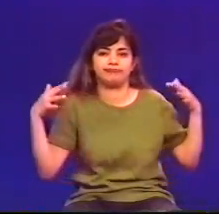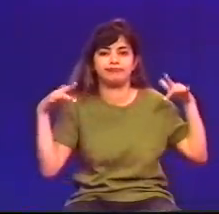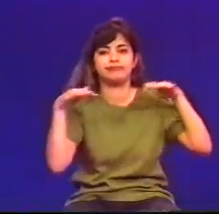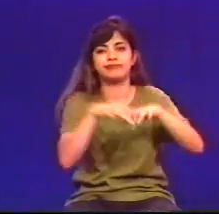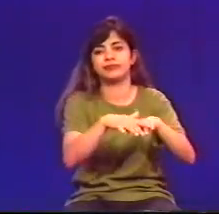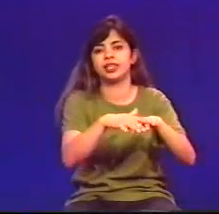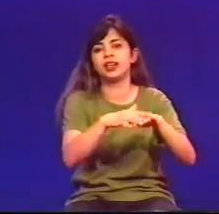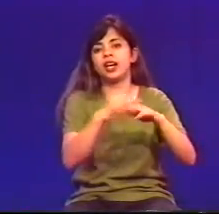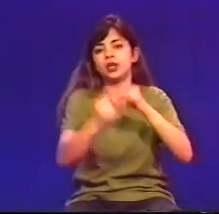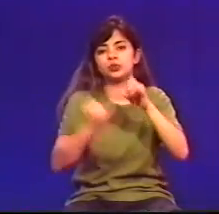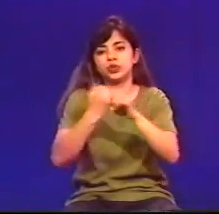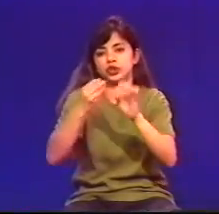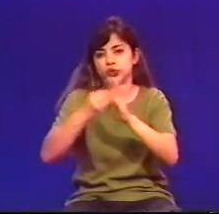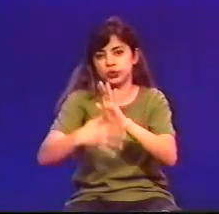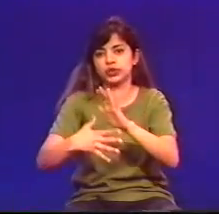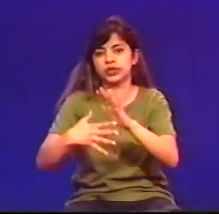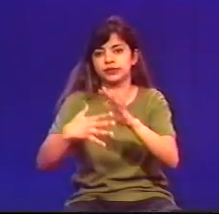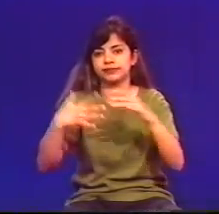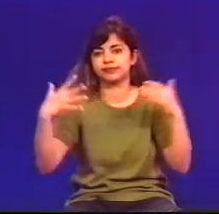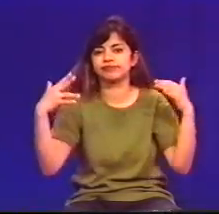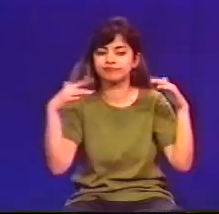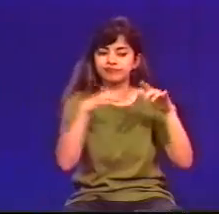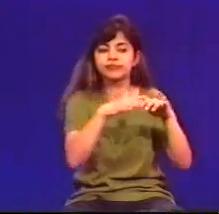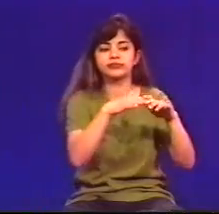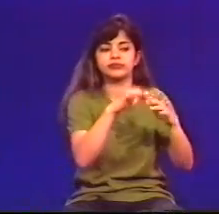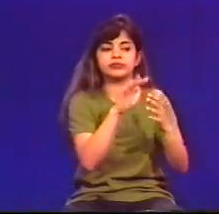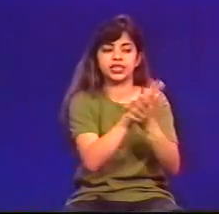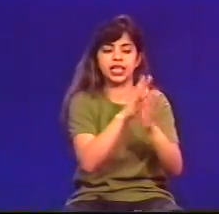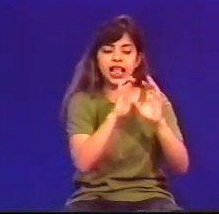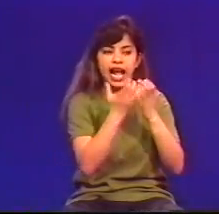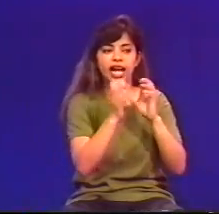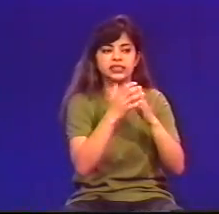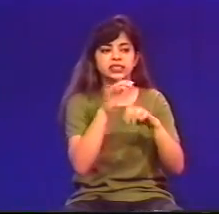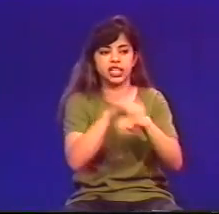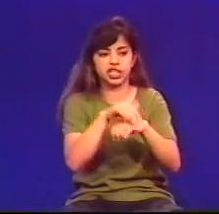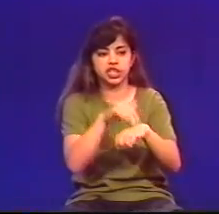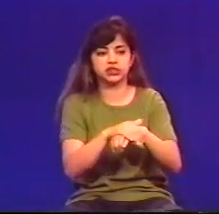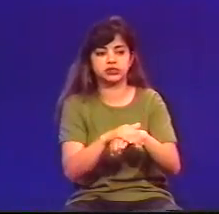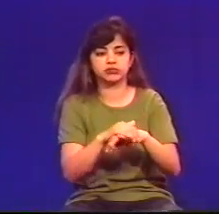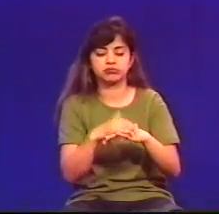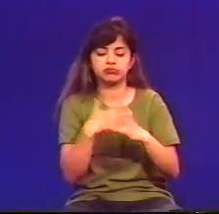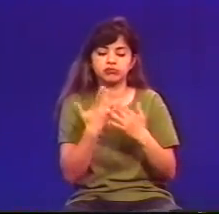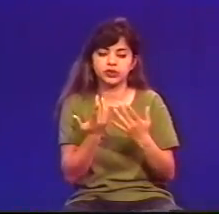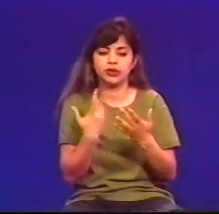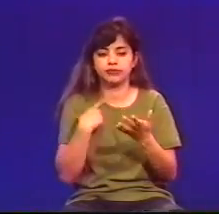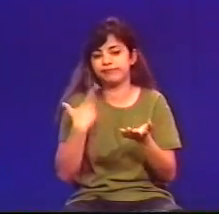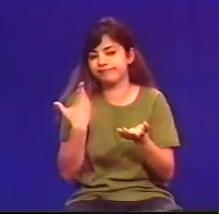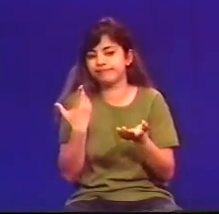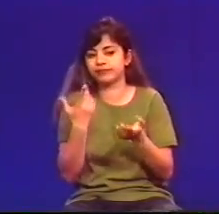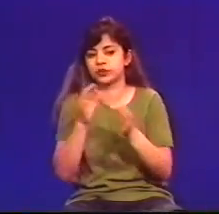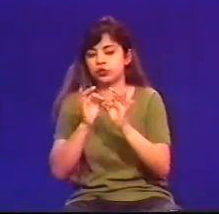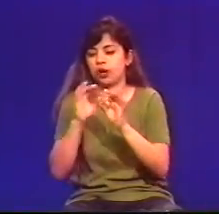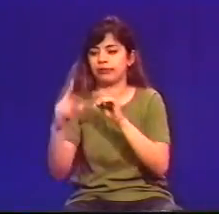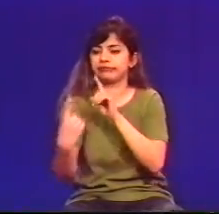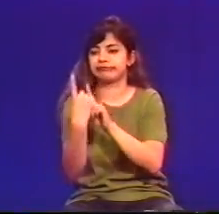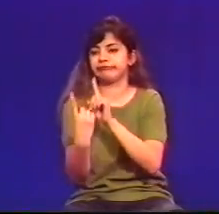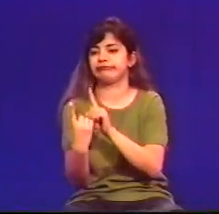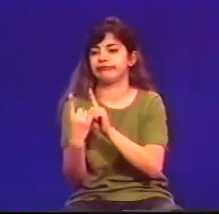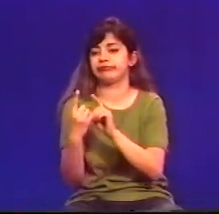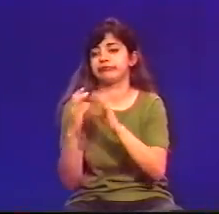minority groups, that of the deaf culture, as well as being an international student. When I first came here, most of the